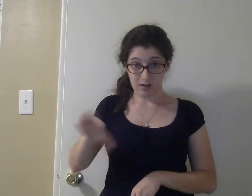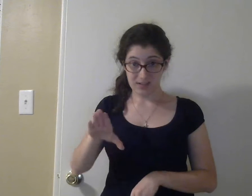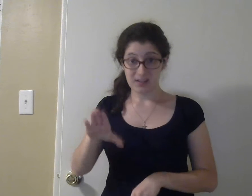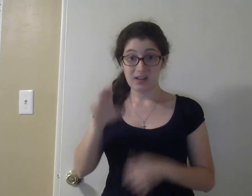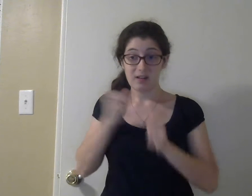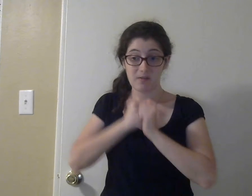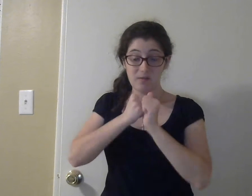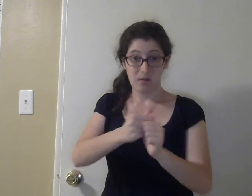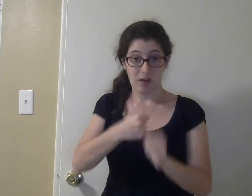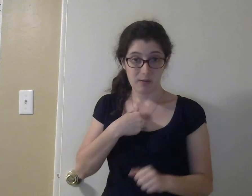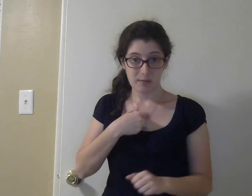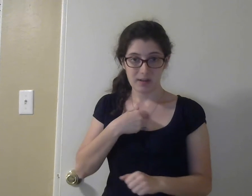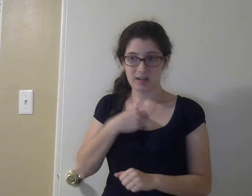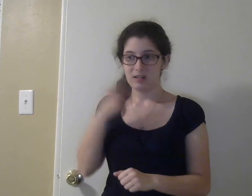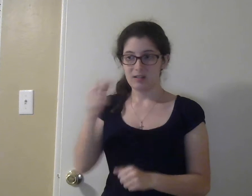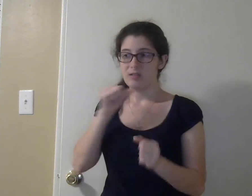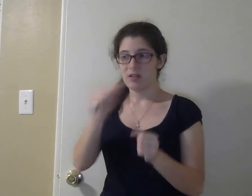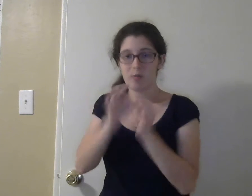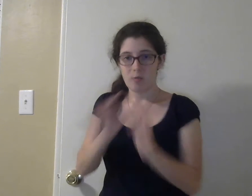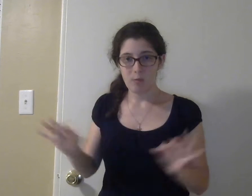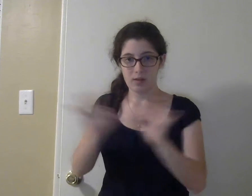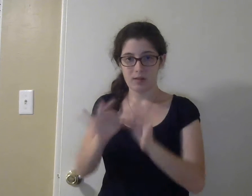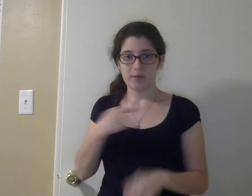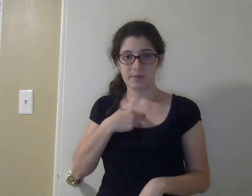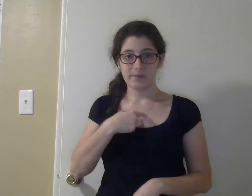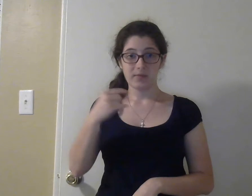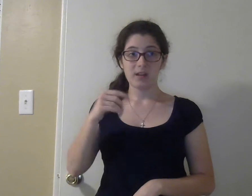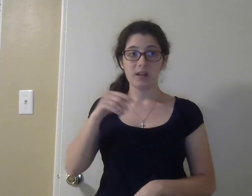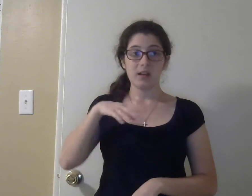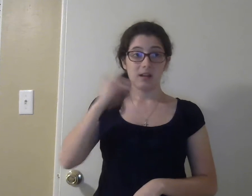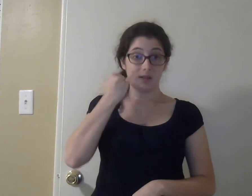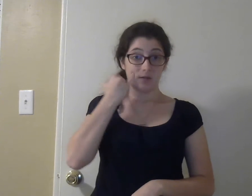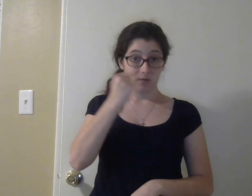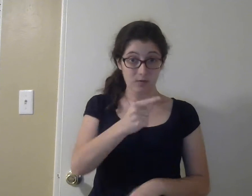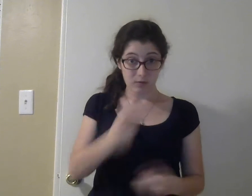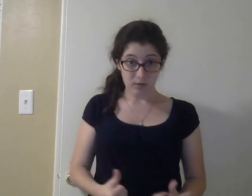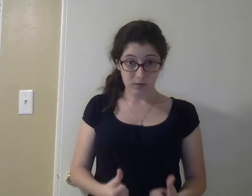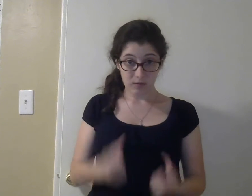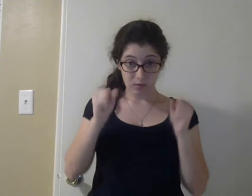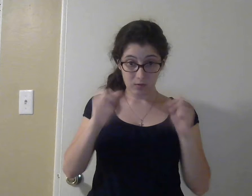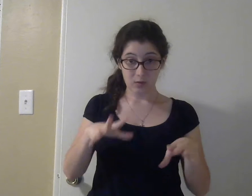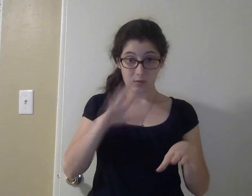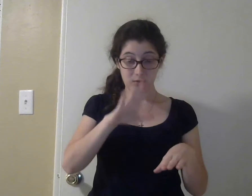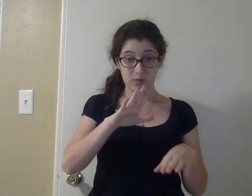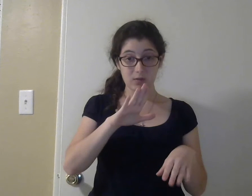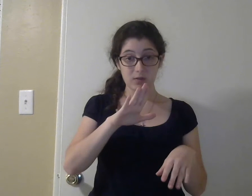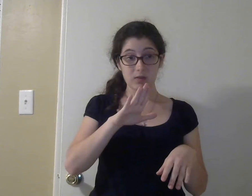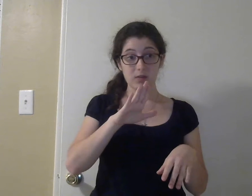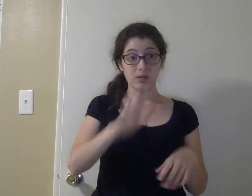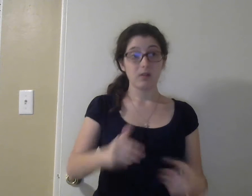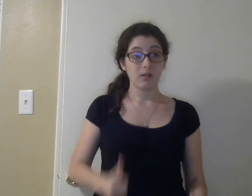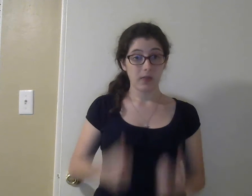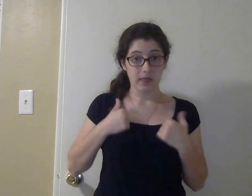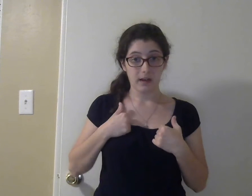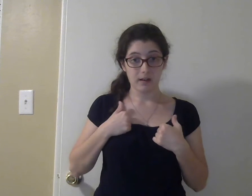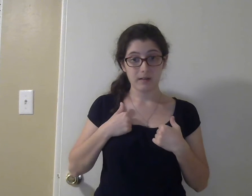sake will find it. So that's the context of losing your life instead of denying